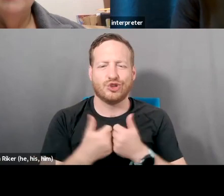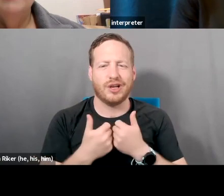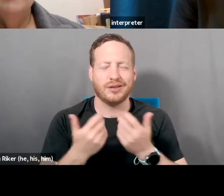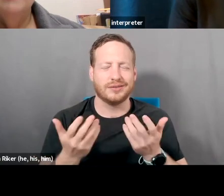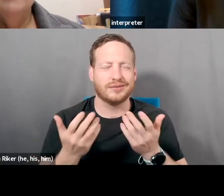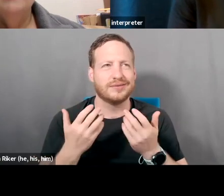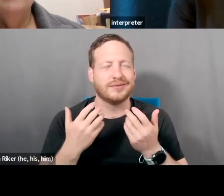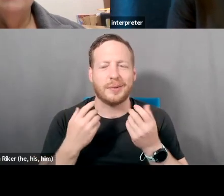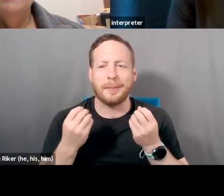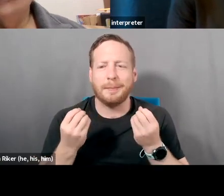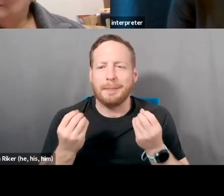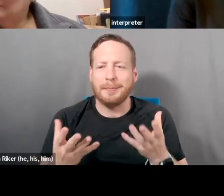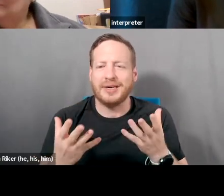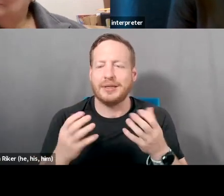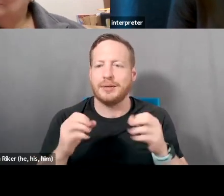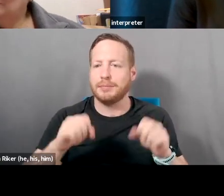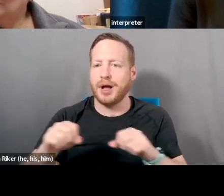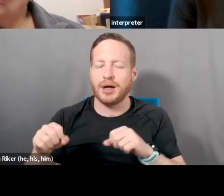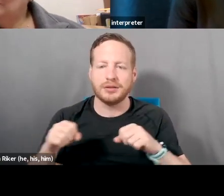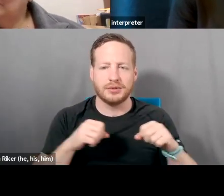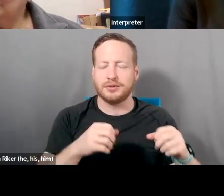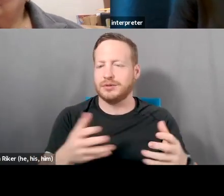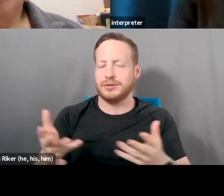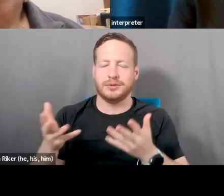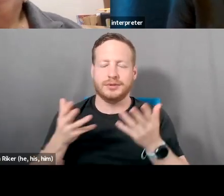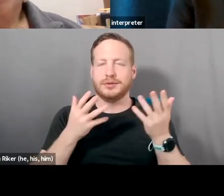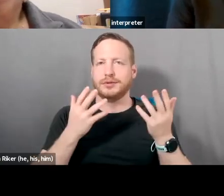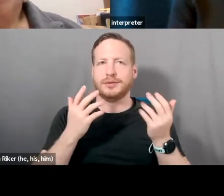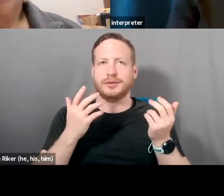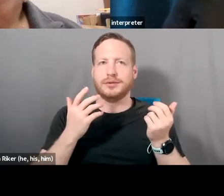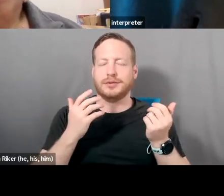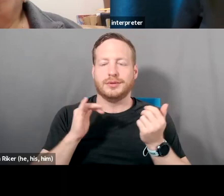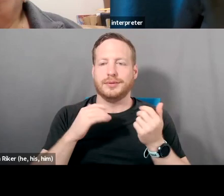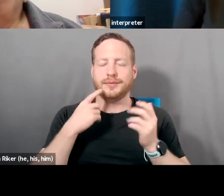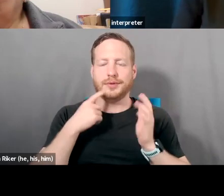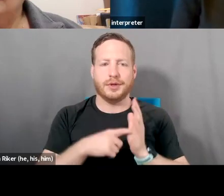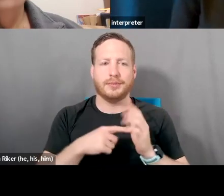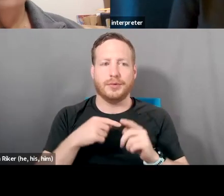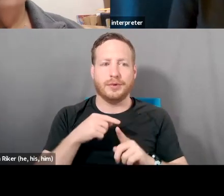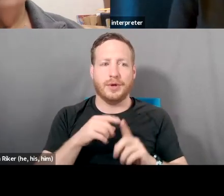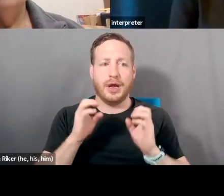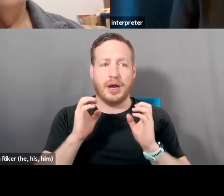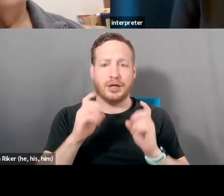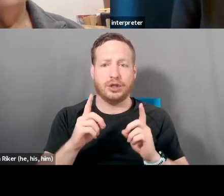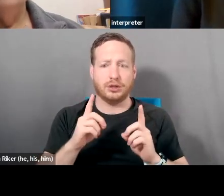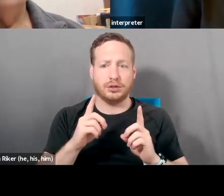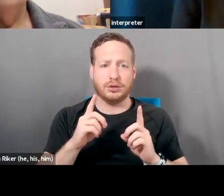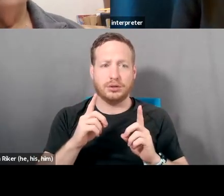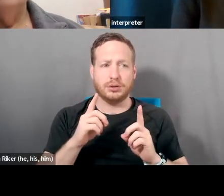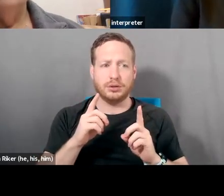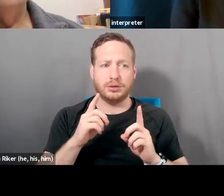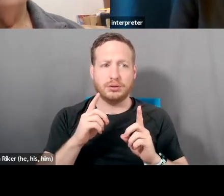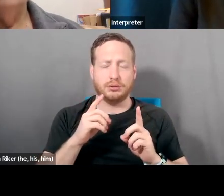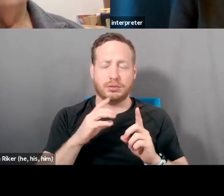Saying, I think the challenge is that there's so many possibilities. For